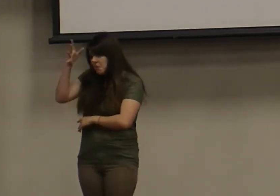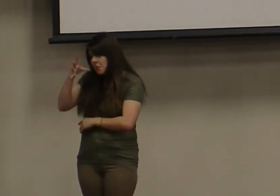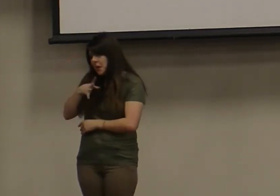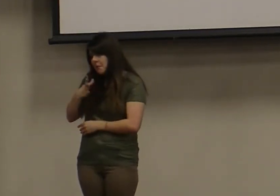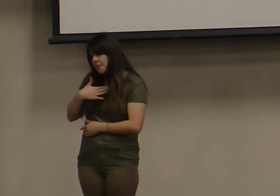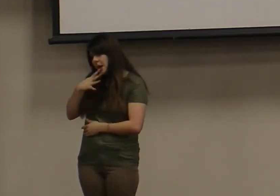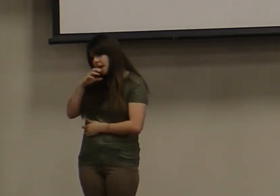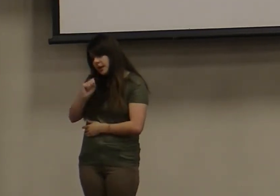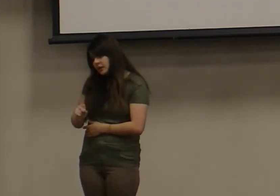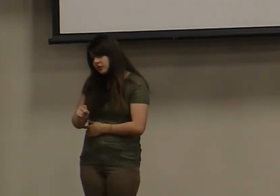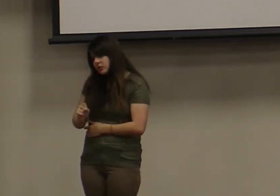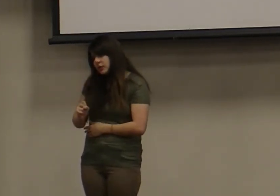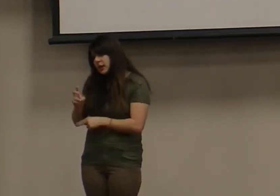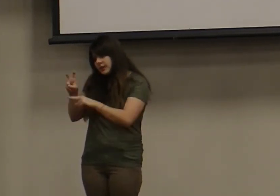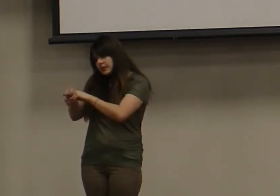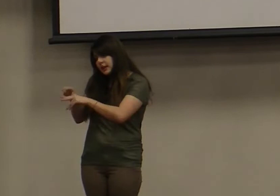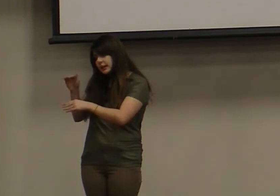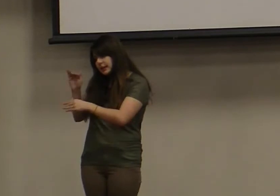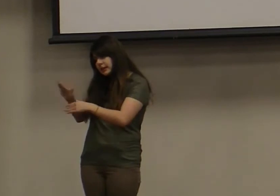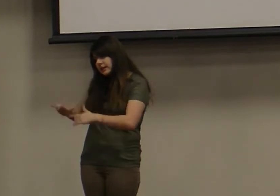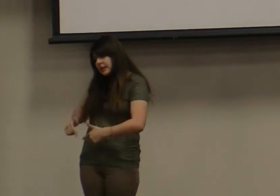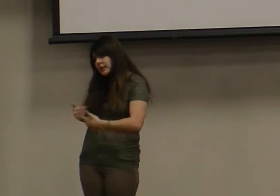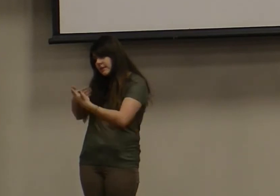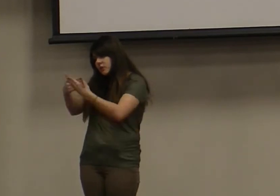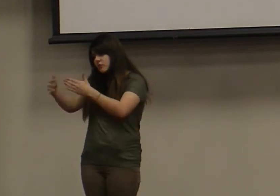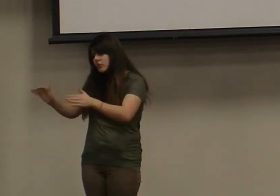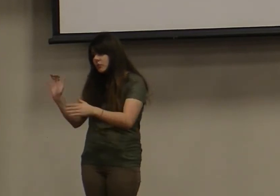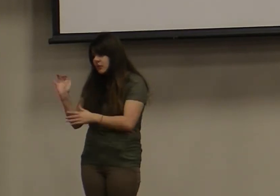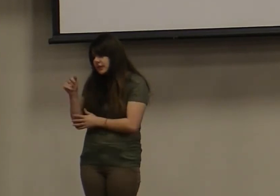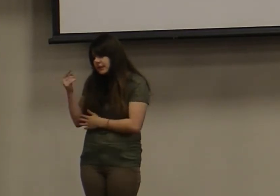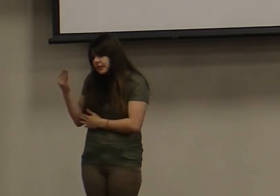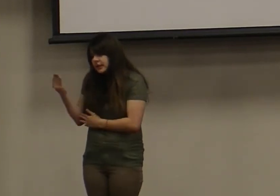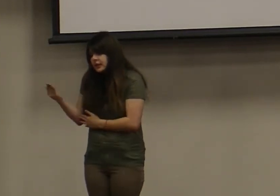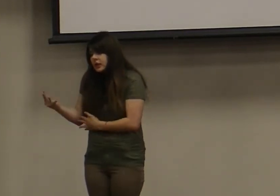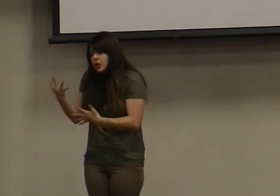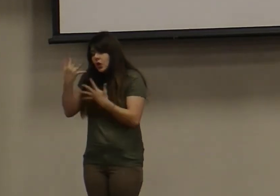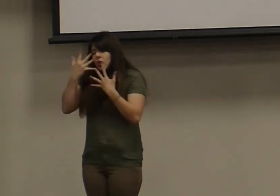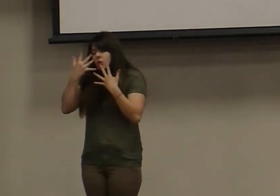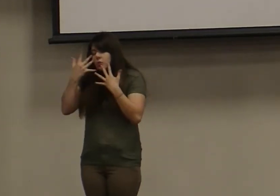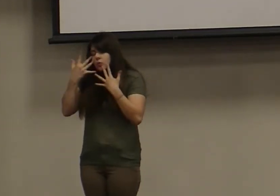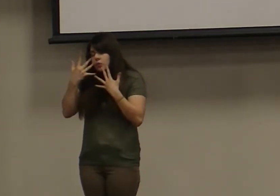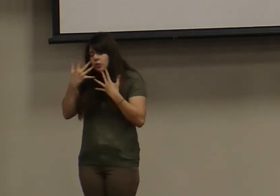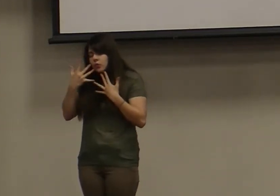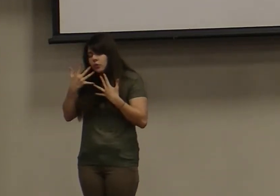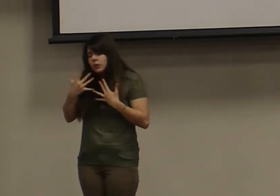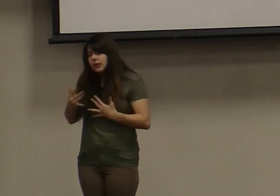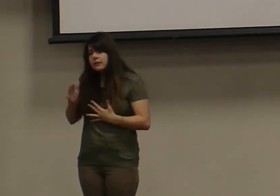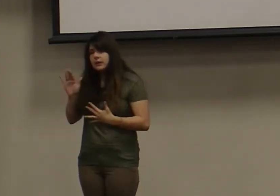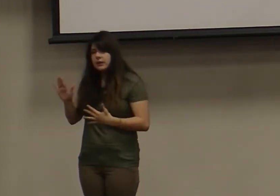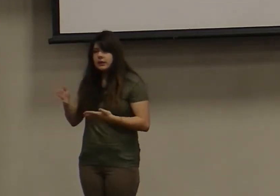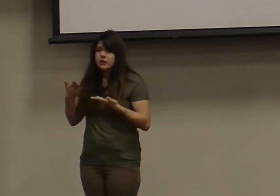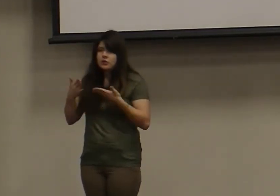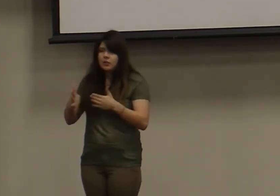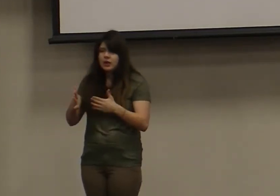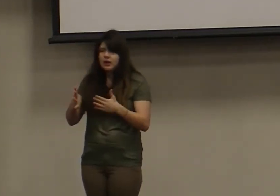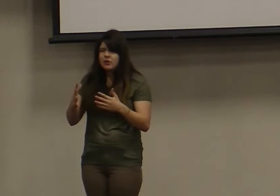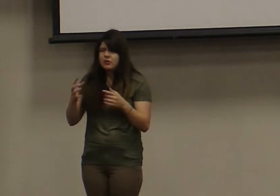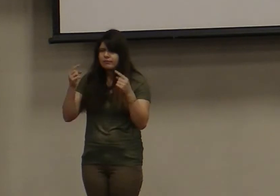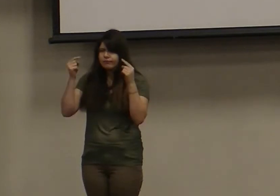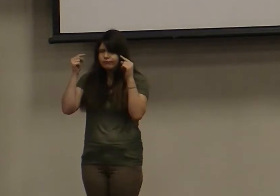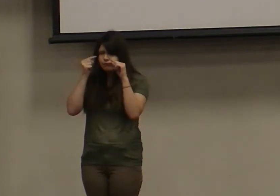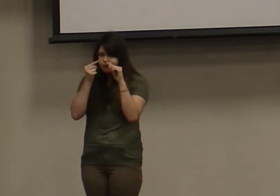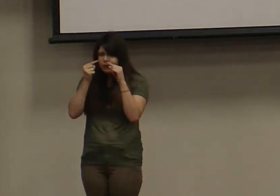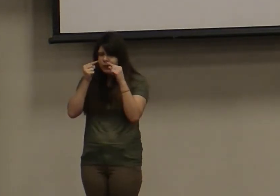particular time, sat in his living room while he grieved his way, and it was a furrowed brow. There were